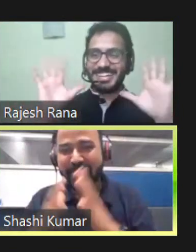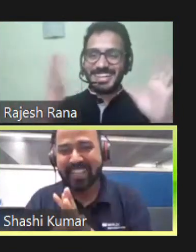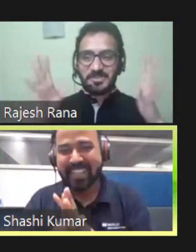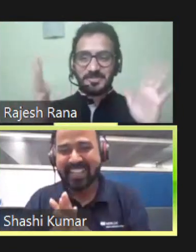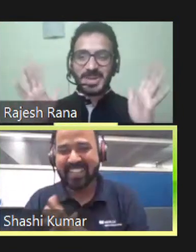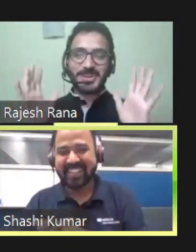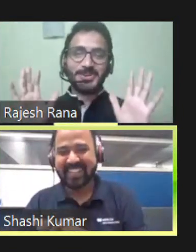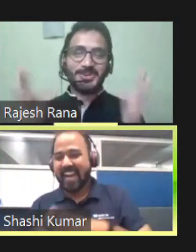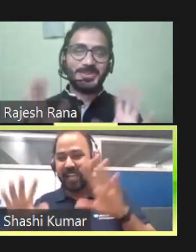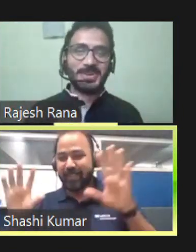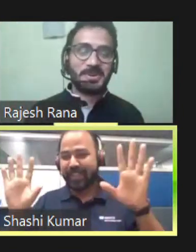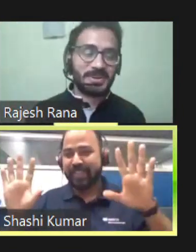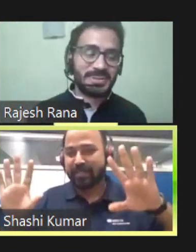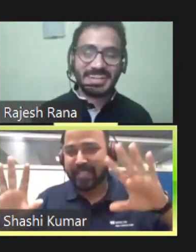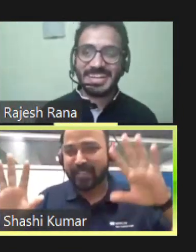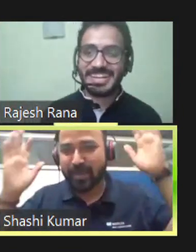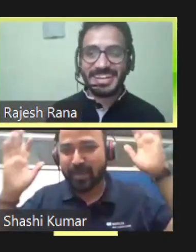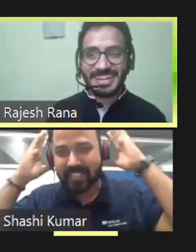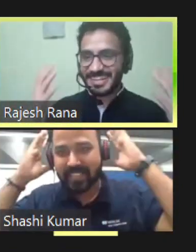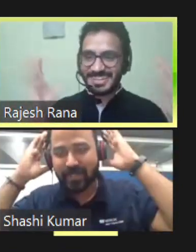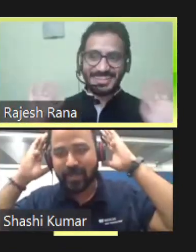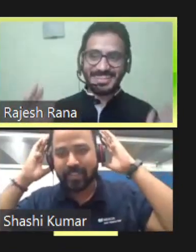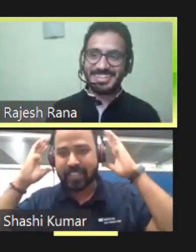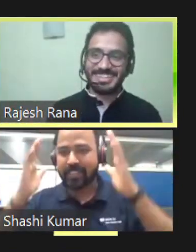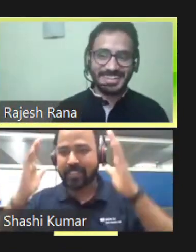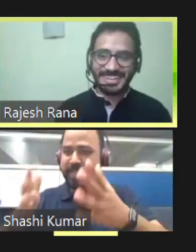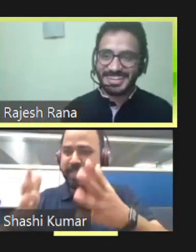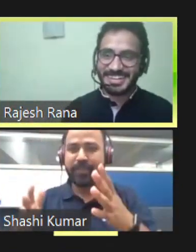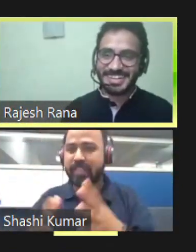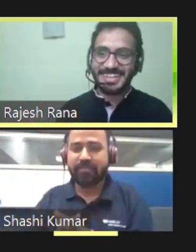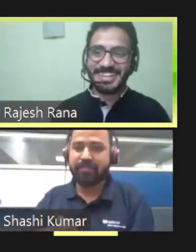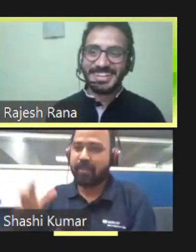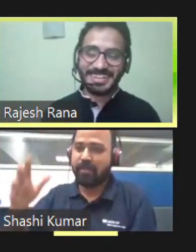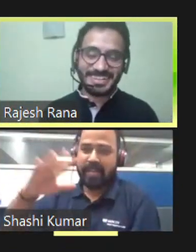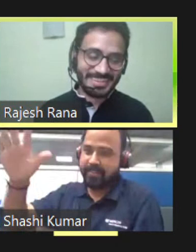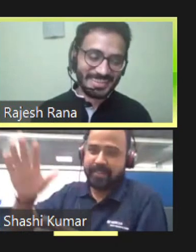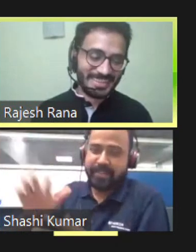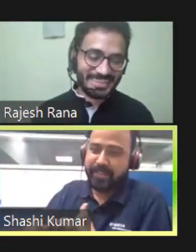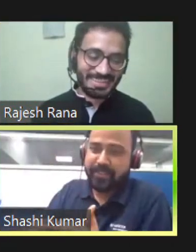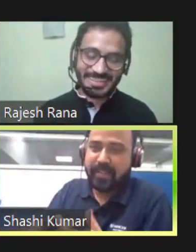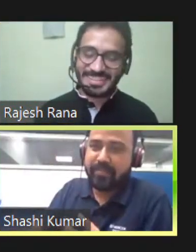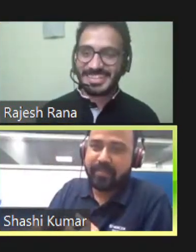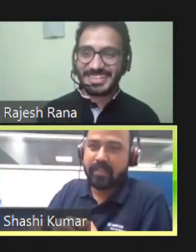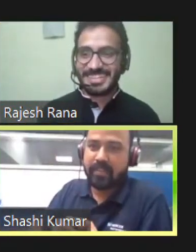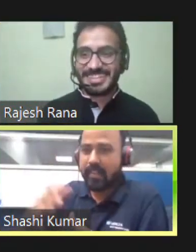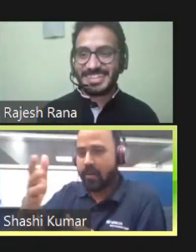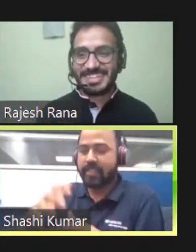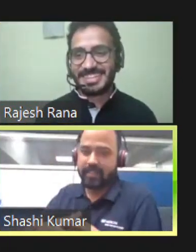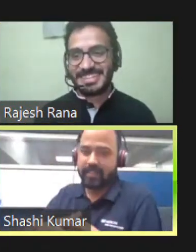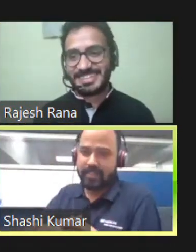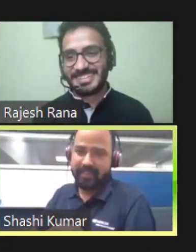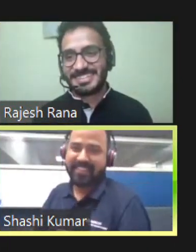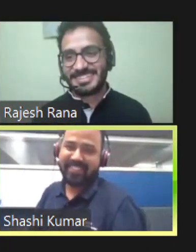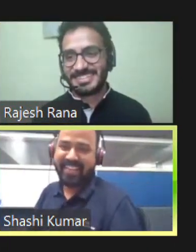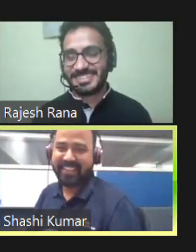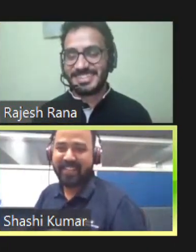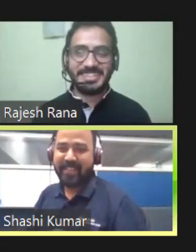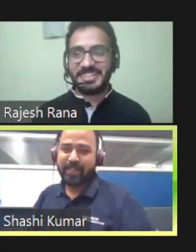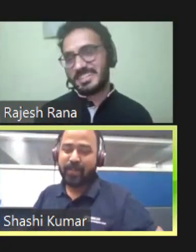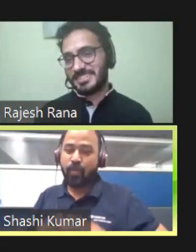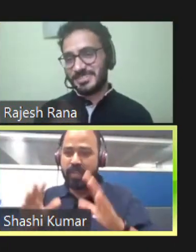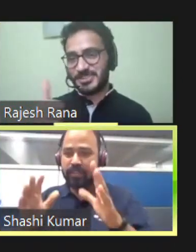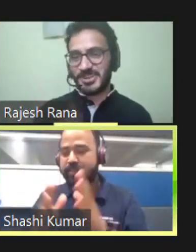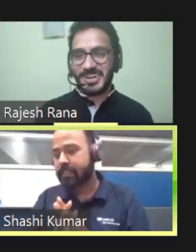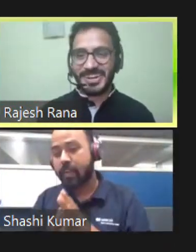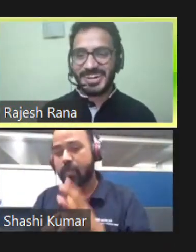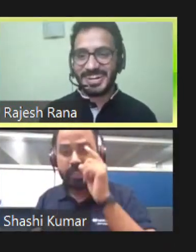Bingo. I don't have any prizes for you, Rajesh. So just treat yourself from my side. Treat yourself on Sunday. Right.